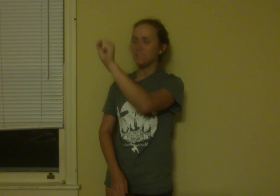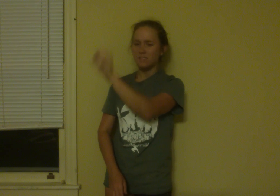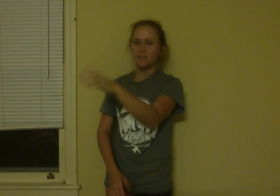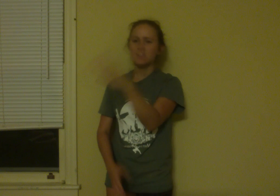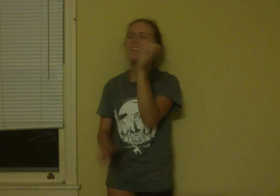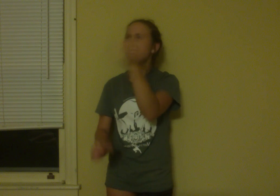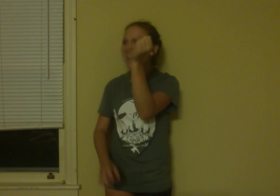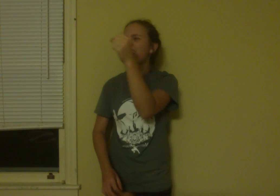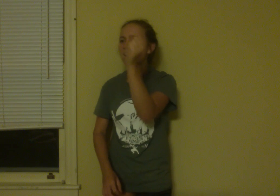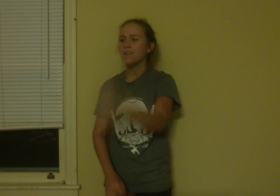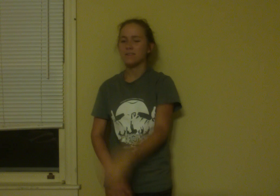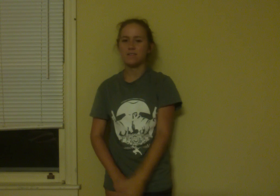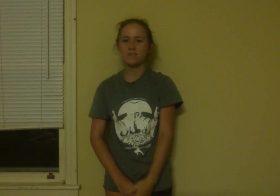Vamos.